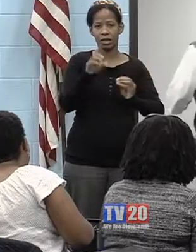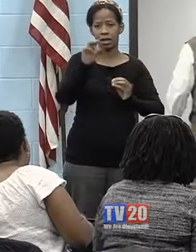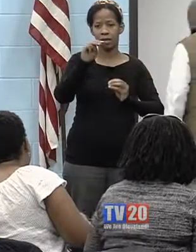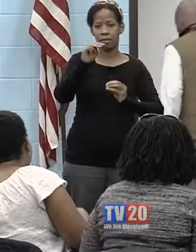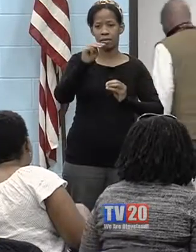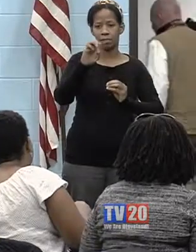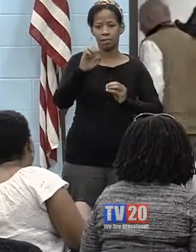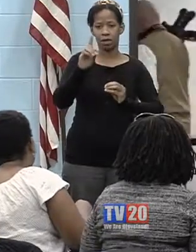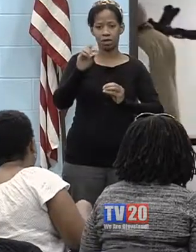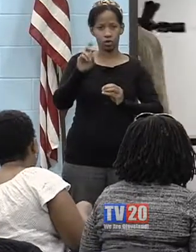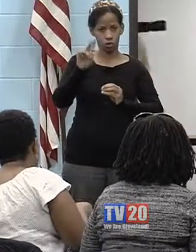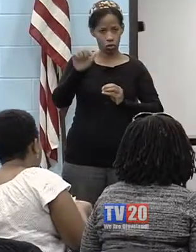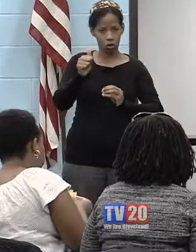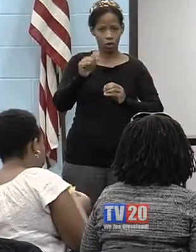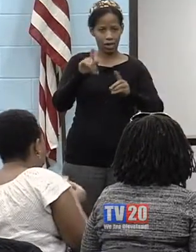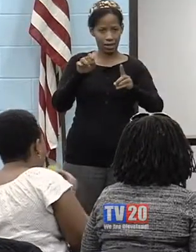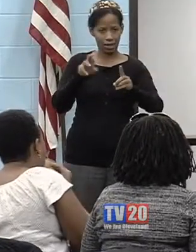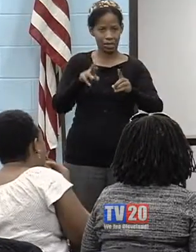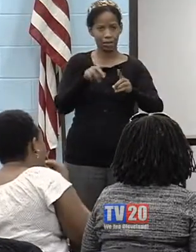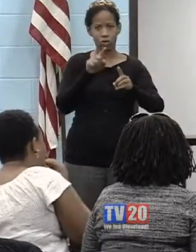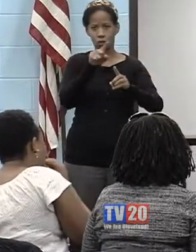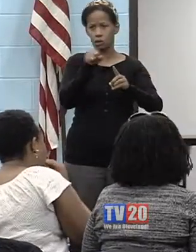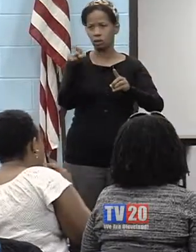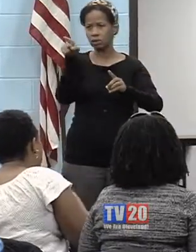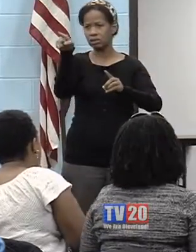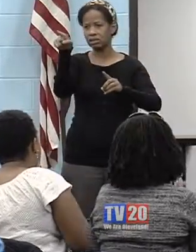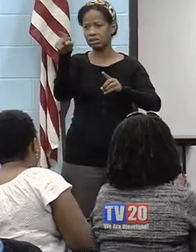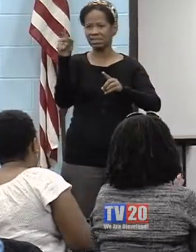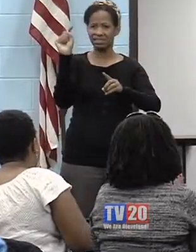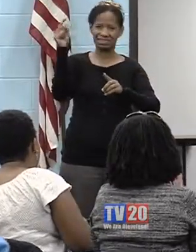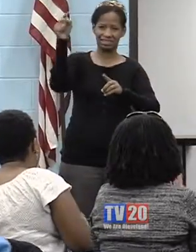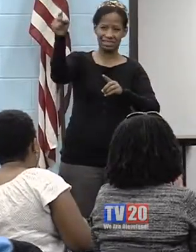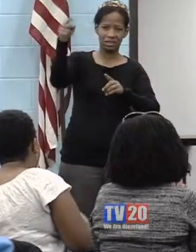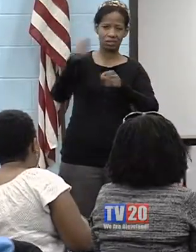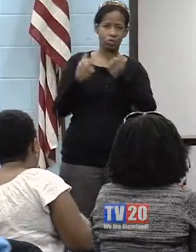and Ms. Camper, who are here in the audience.